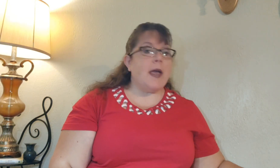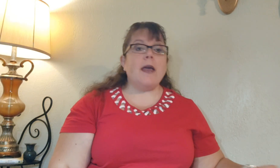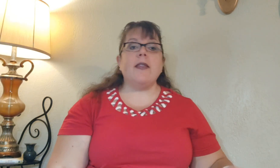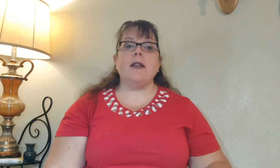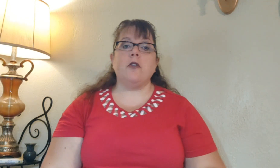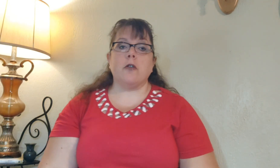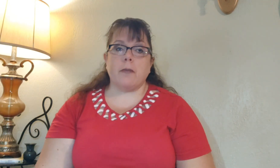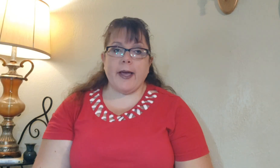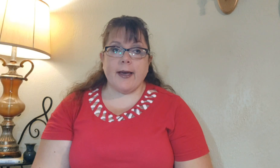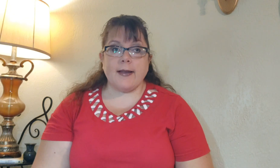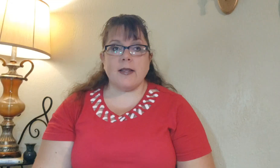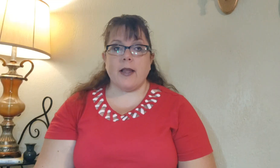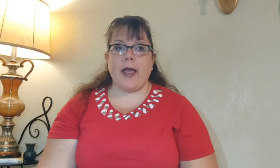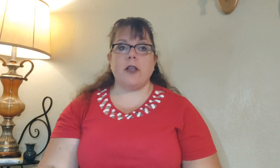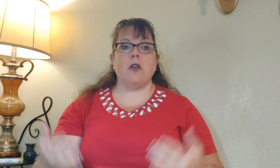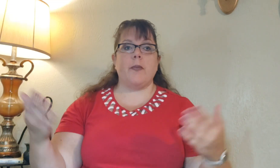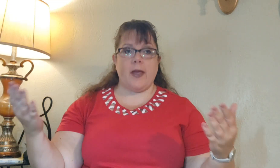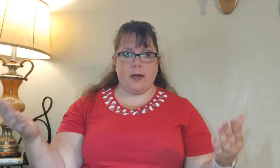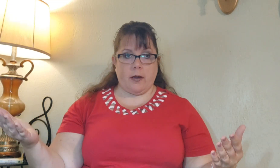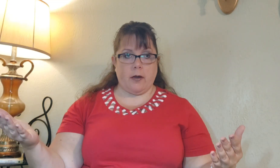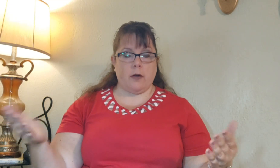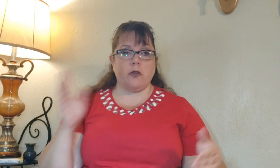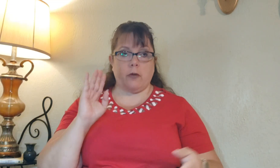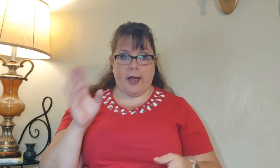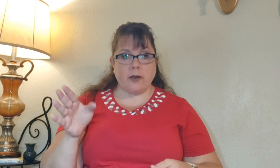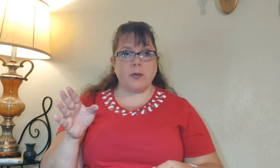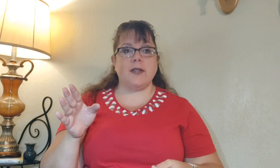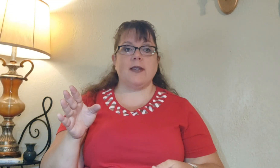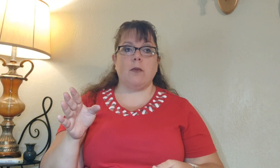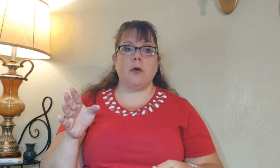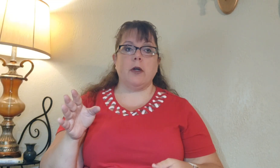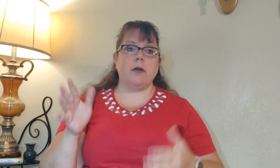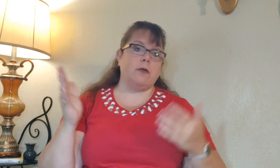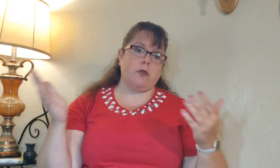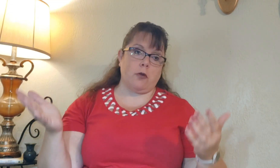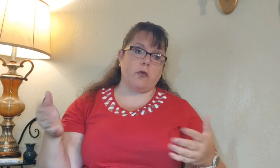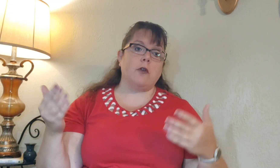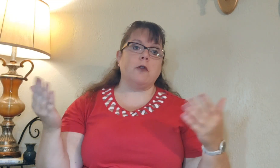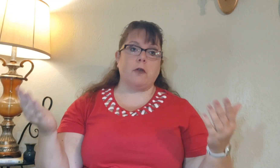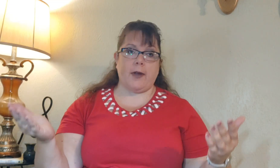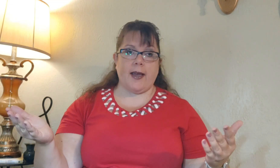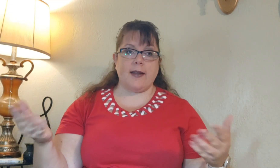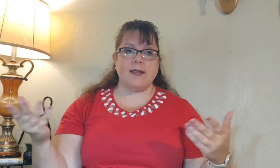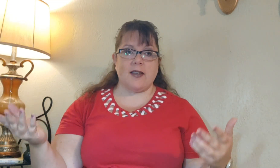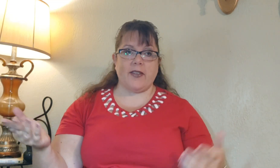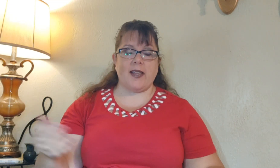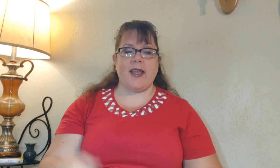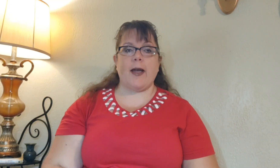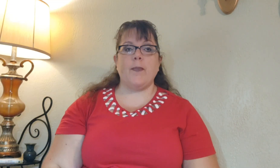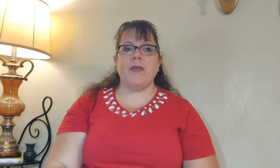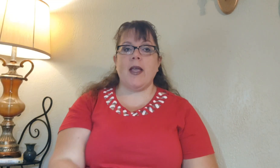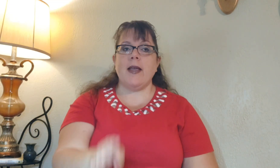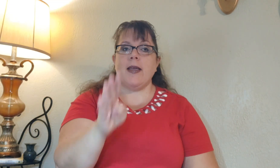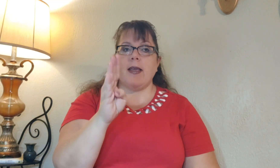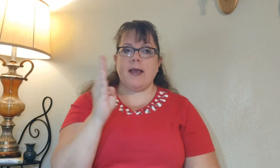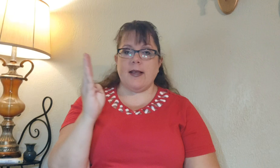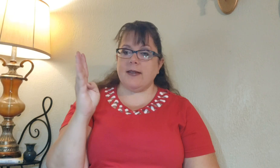And then direct, like you're being direct with someone, truthful, direct, stuff like that.